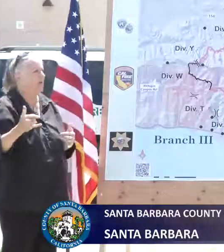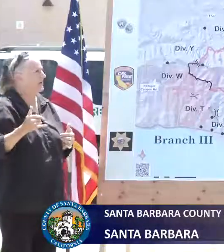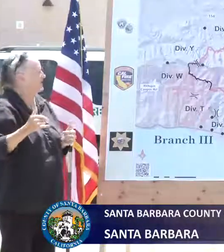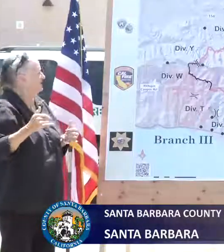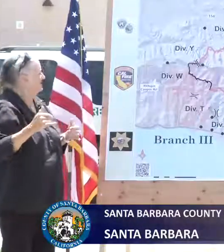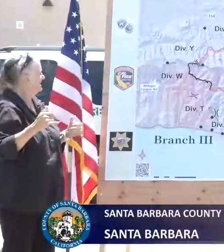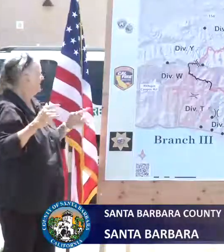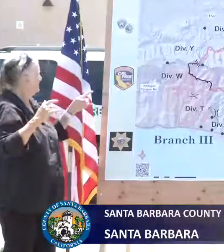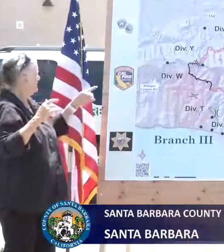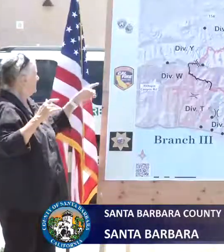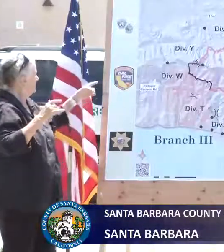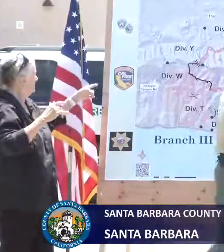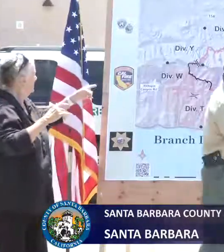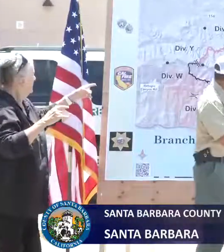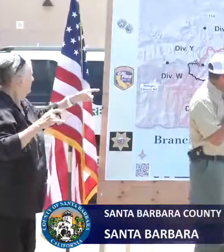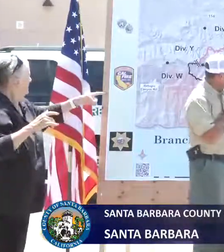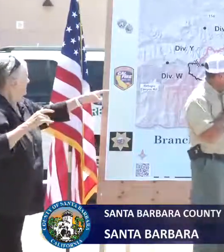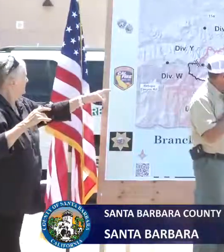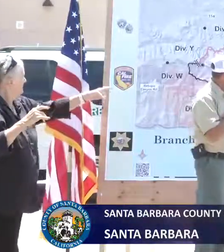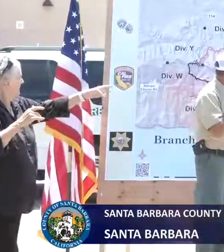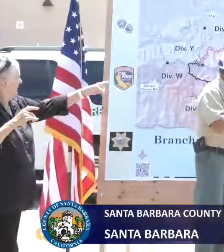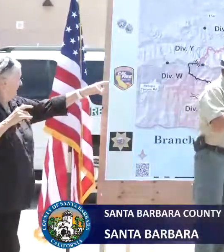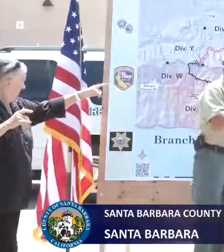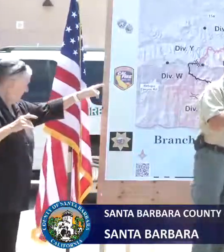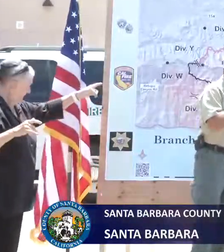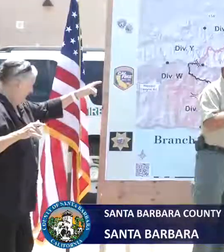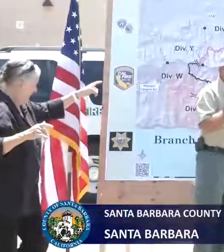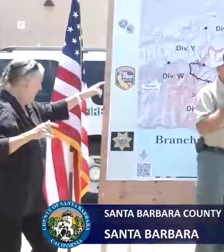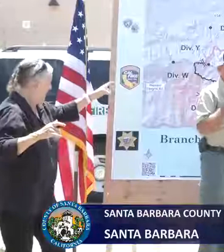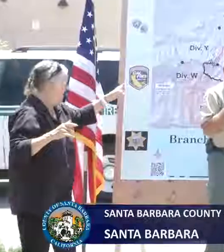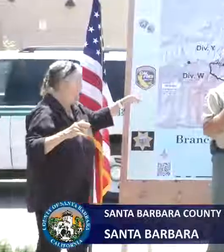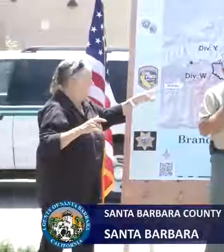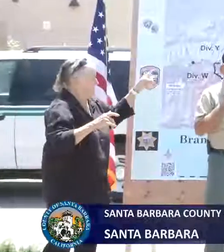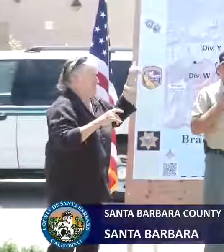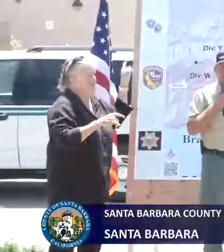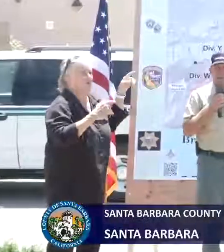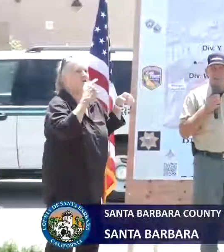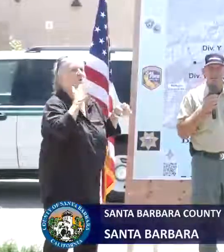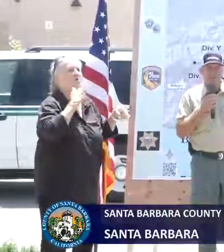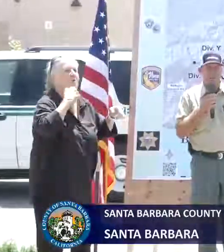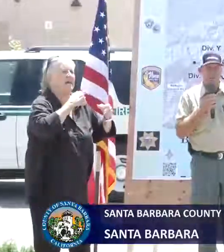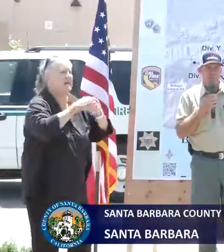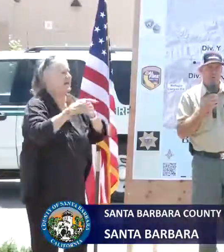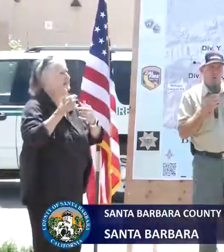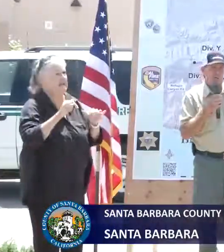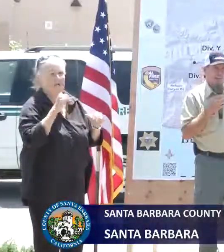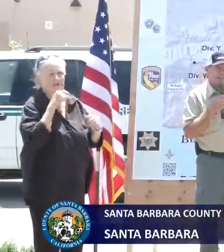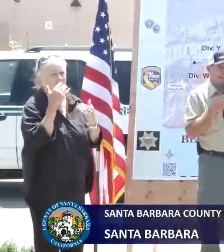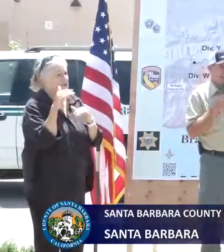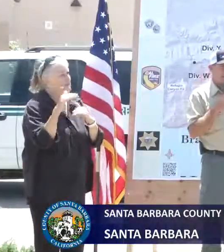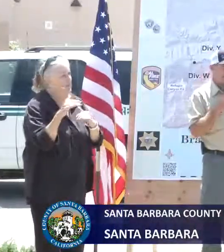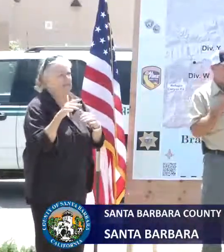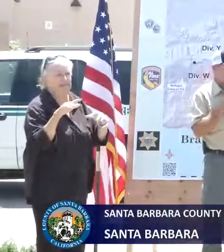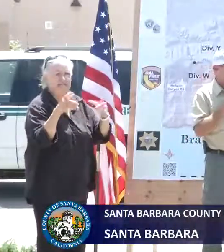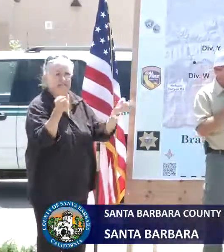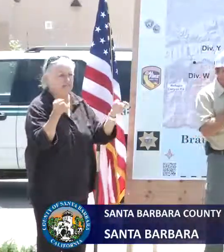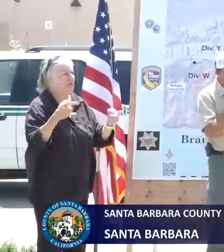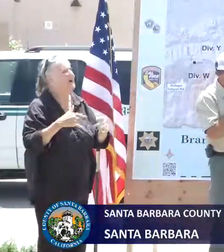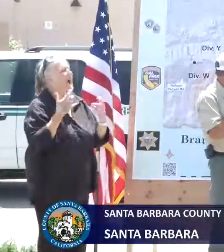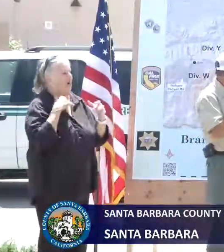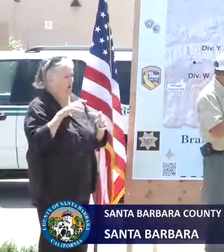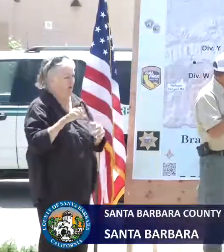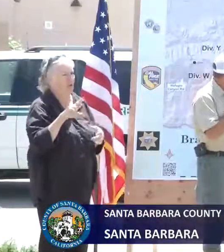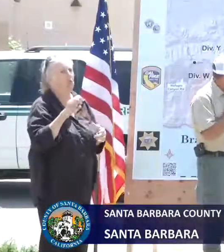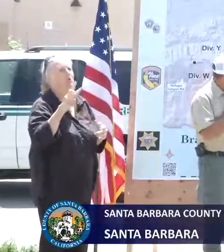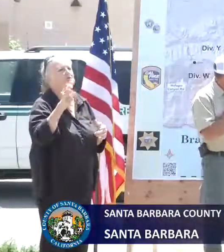As I come around to the side over here in Division Bravo, you can see the red line. That's still not contained. We have crews working in there right now building direct